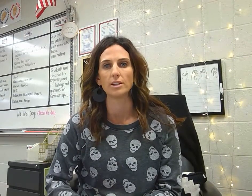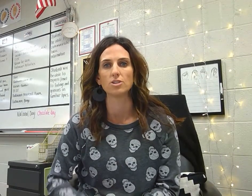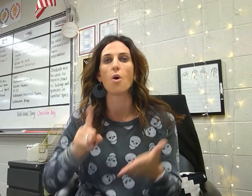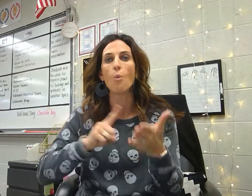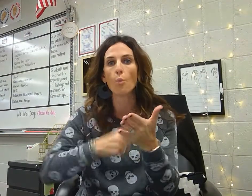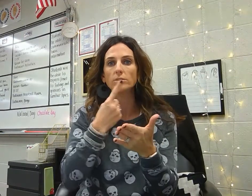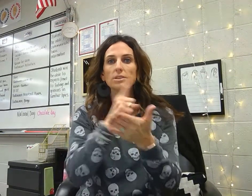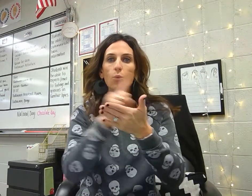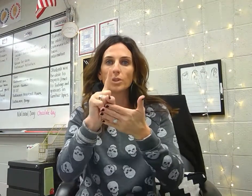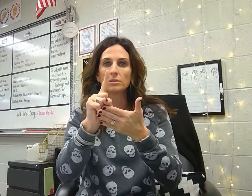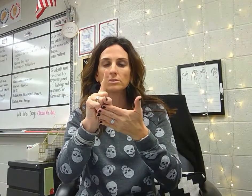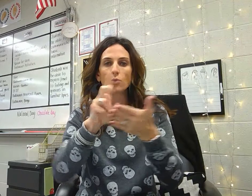duration.